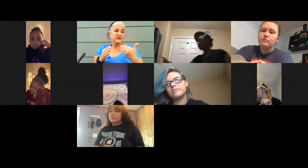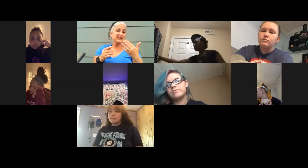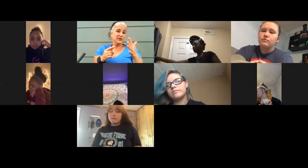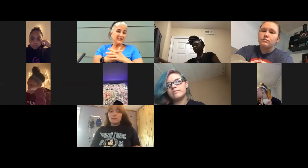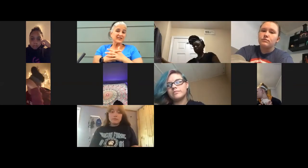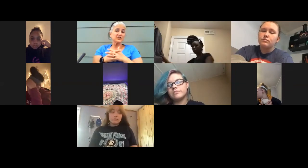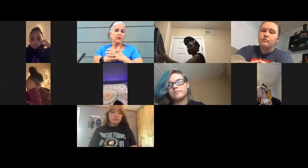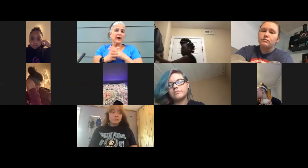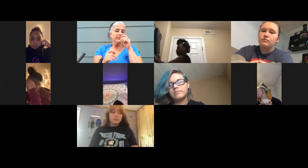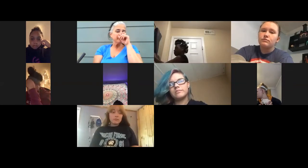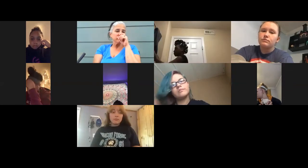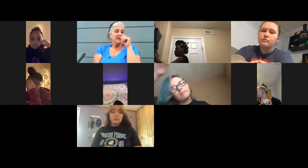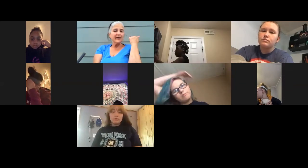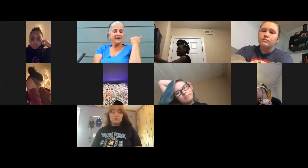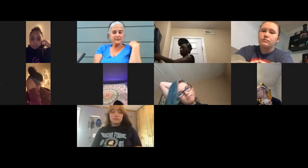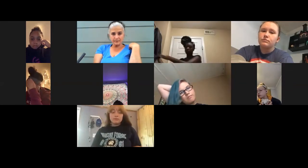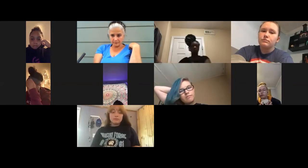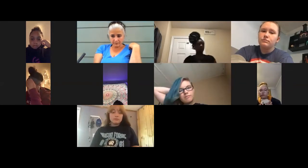my news feed, so a lot of things show up.